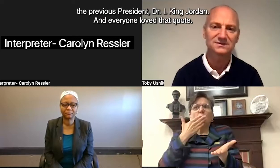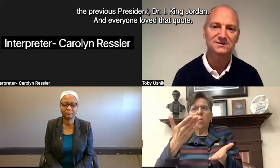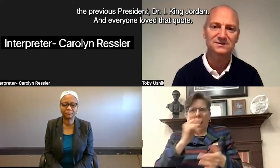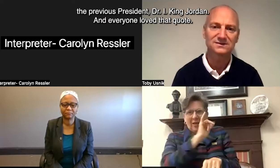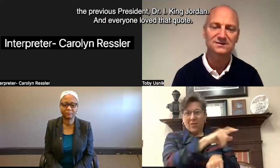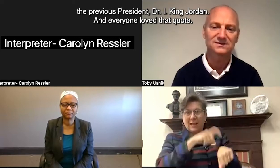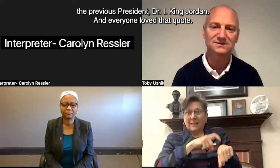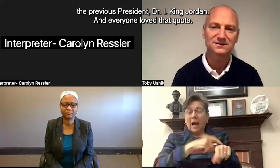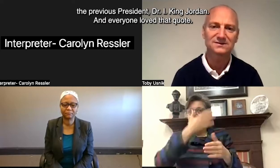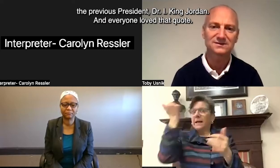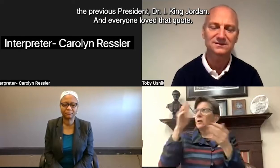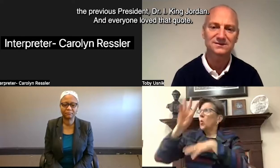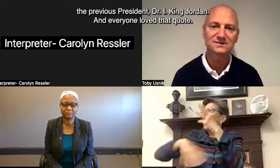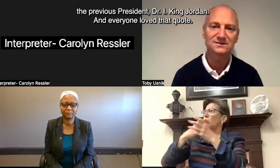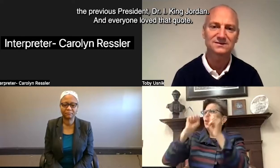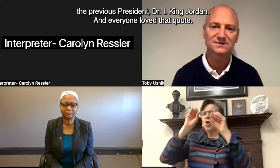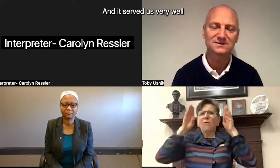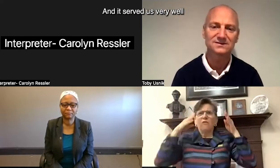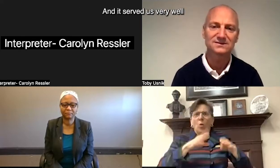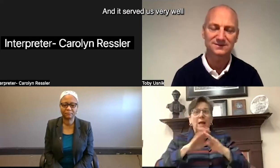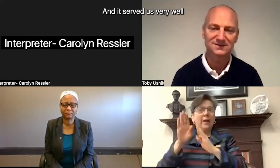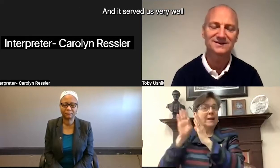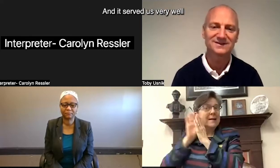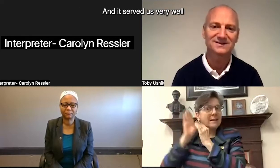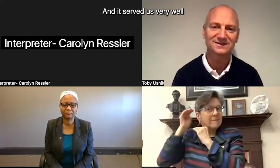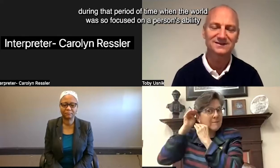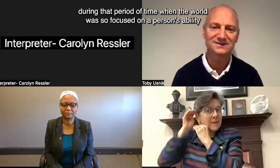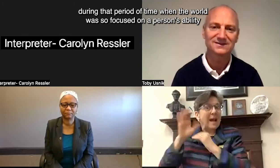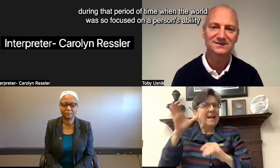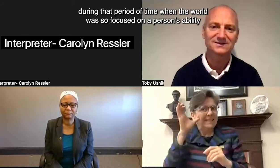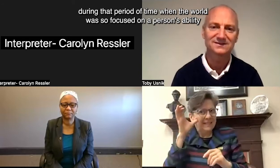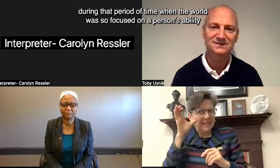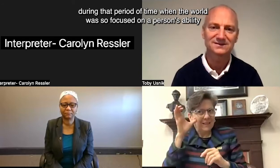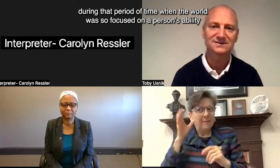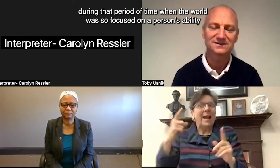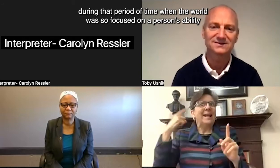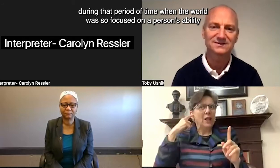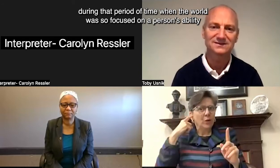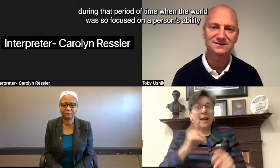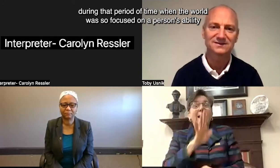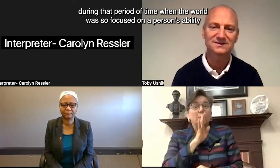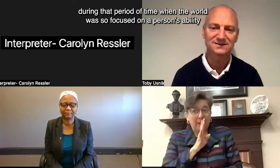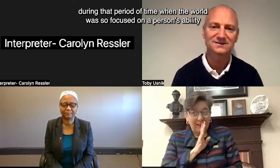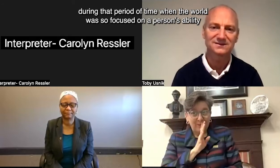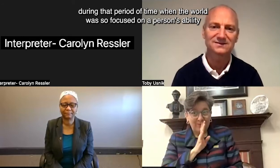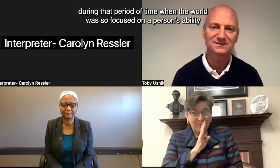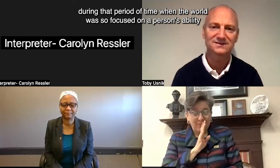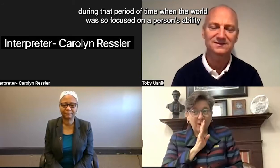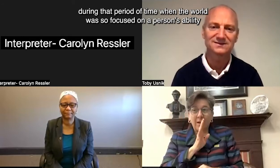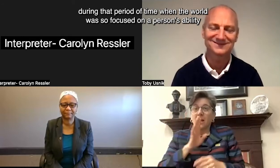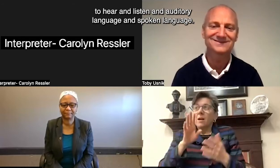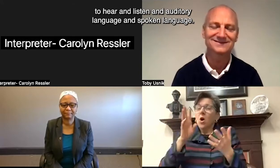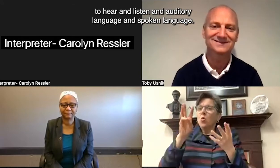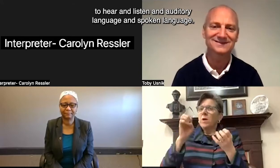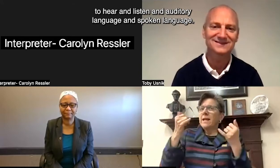loved that quote. And it served us very well during that period of time when the world was so focused on a person's ability to hear and listen and